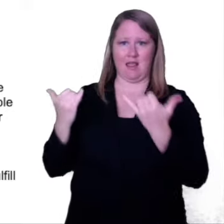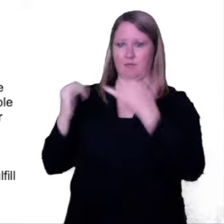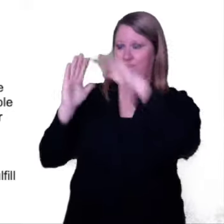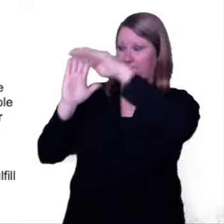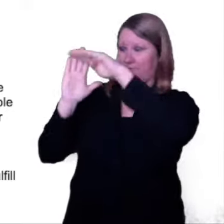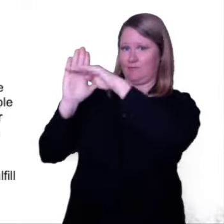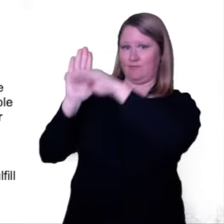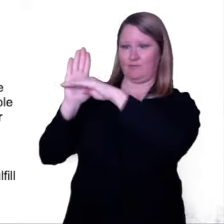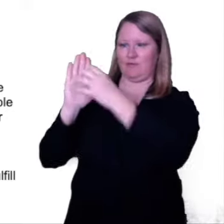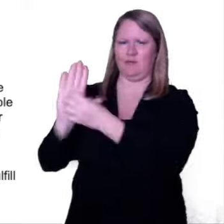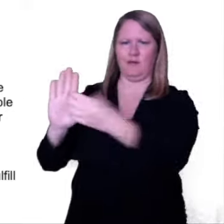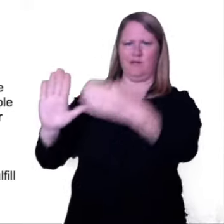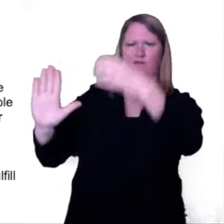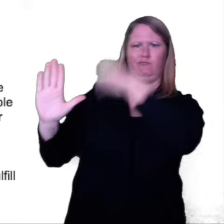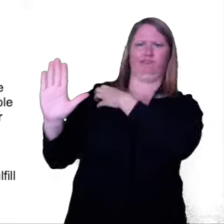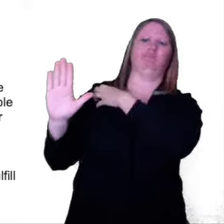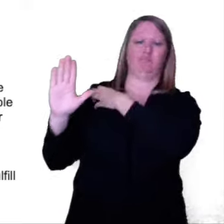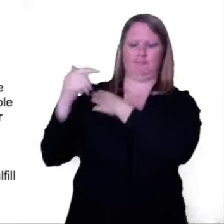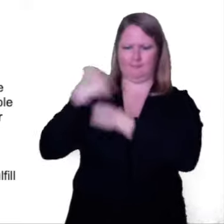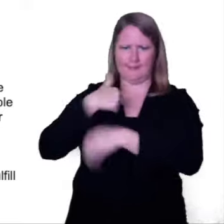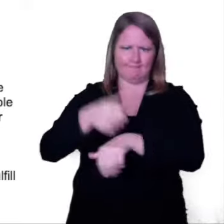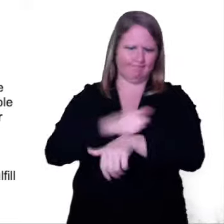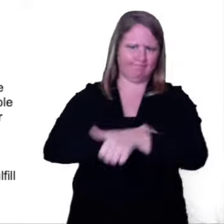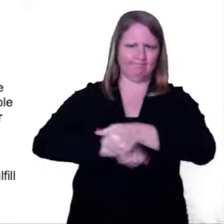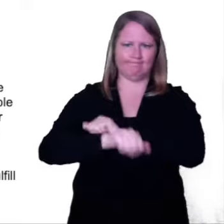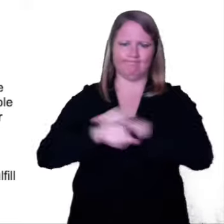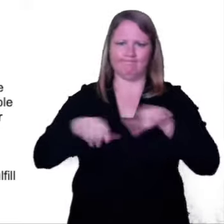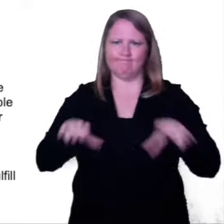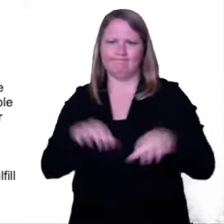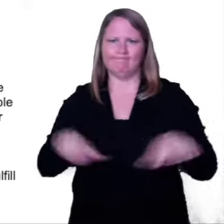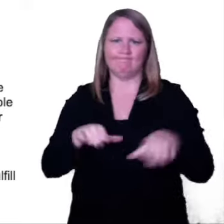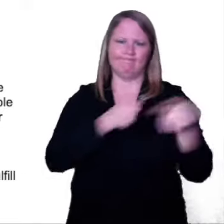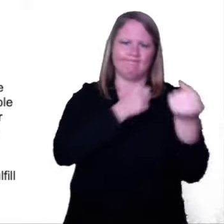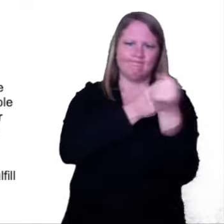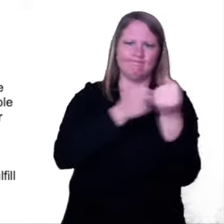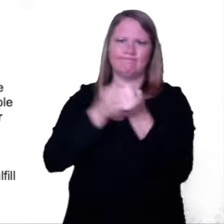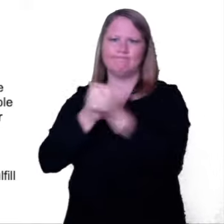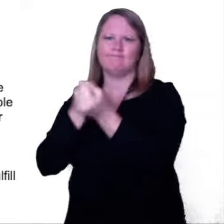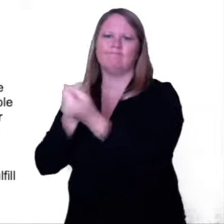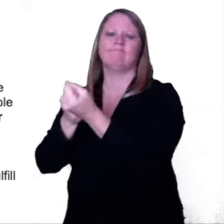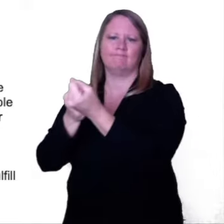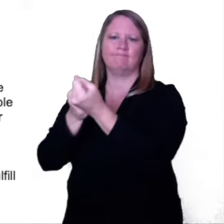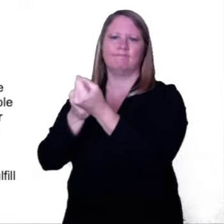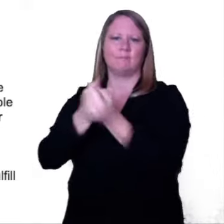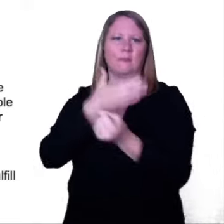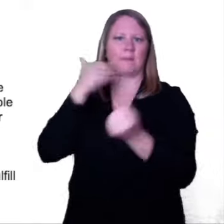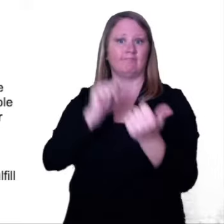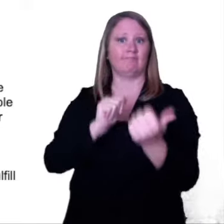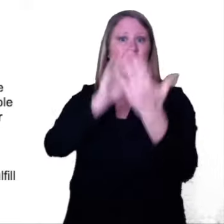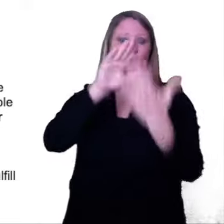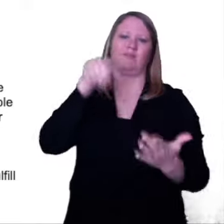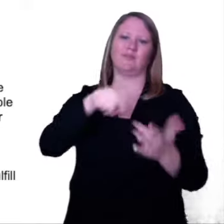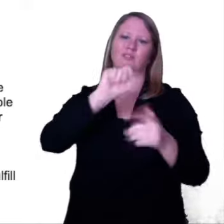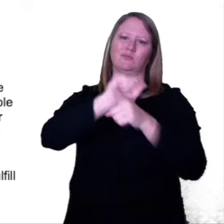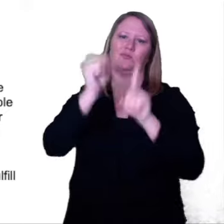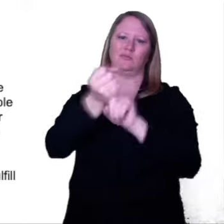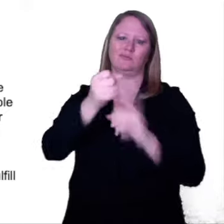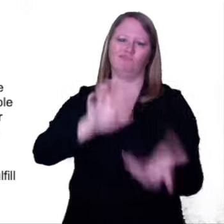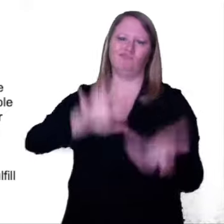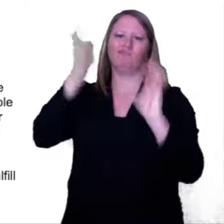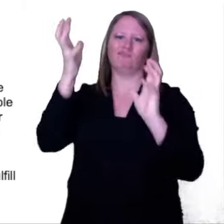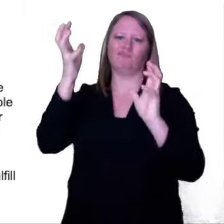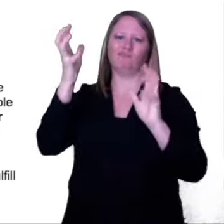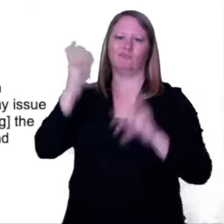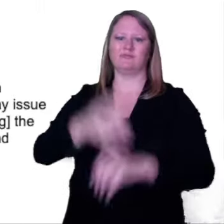418.011 of the Texas Government Code, and the legislature has given the governor broad authority to fulfill